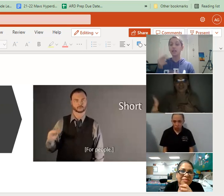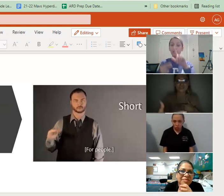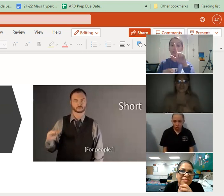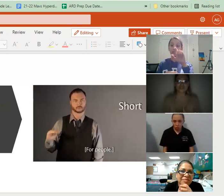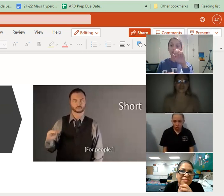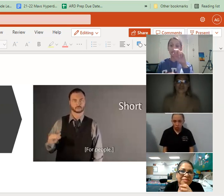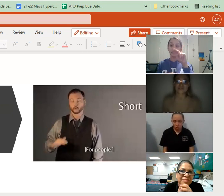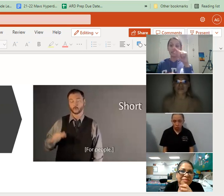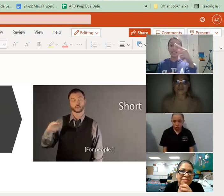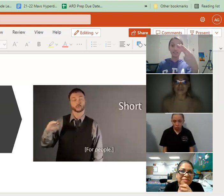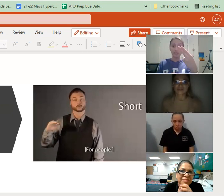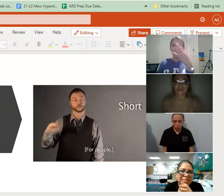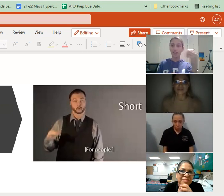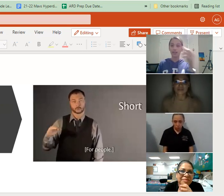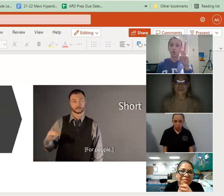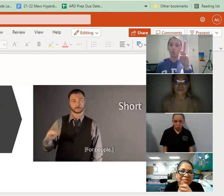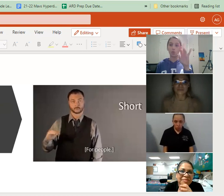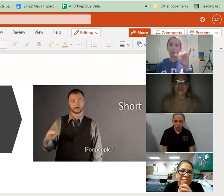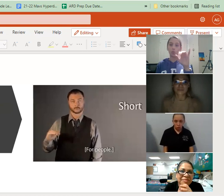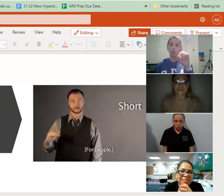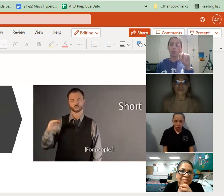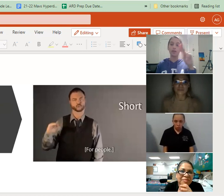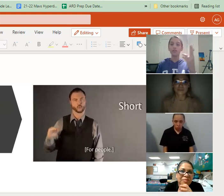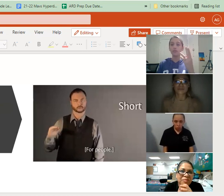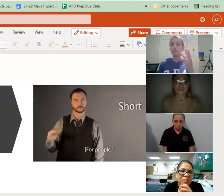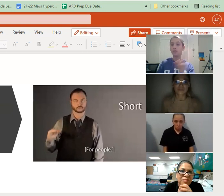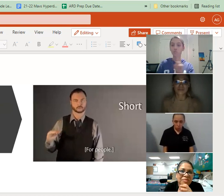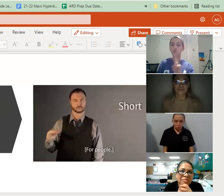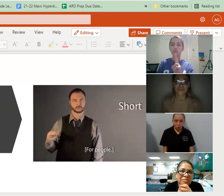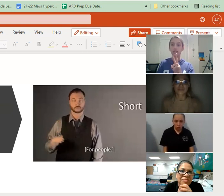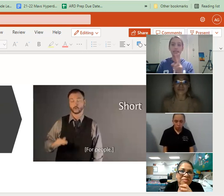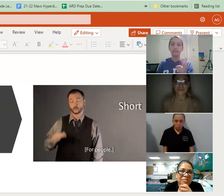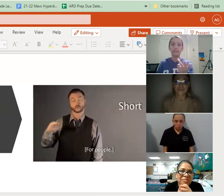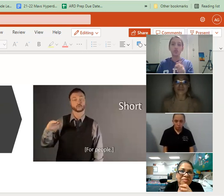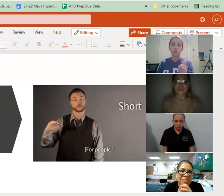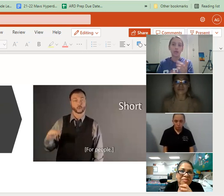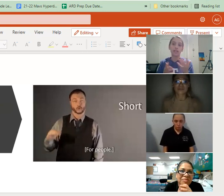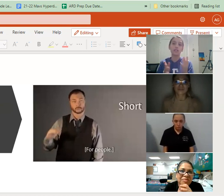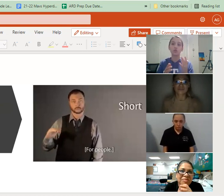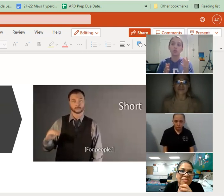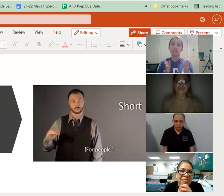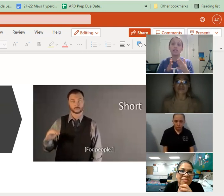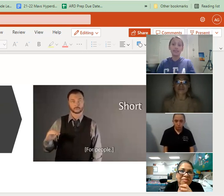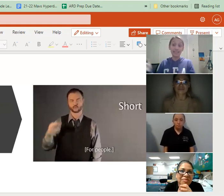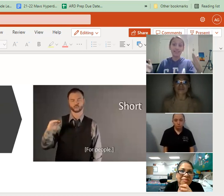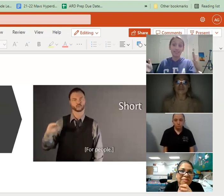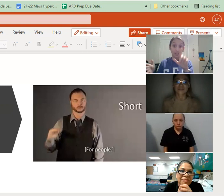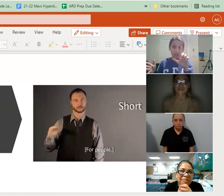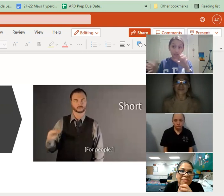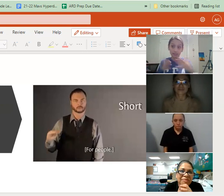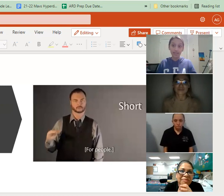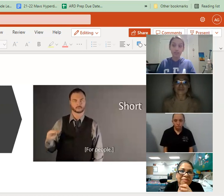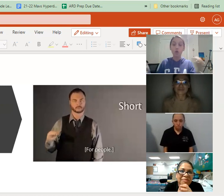like length and width be used like either way. So like length,